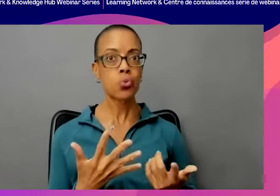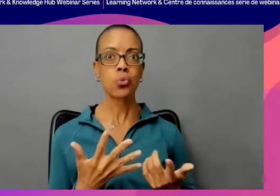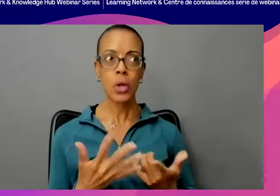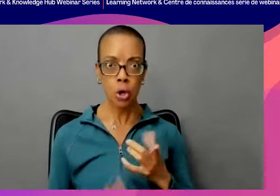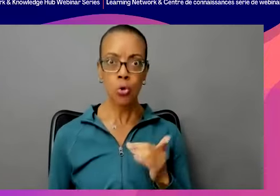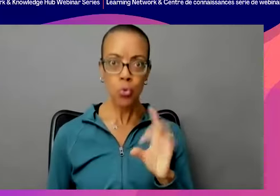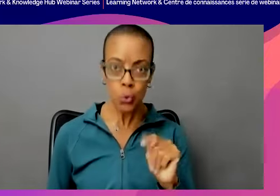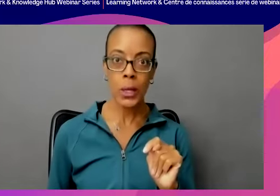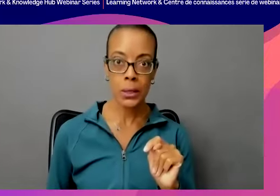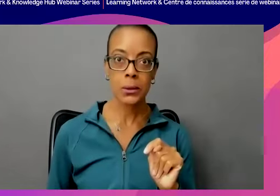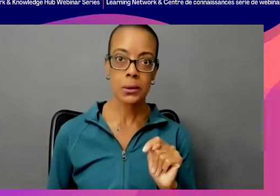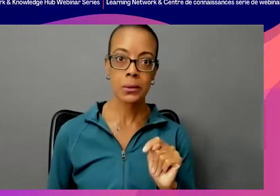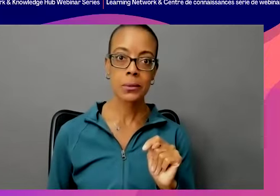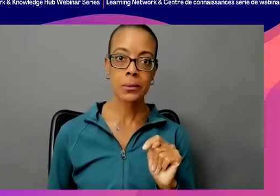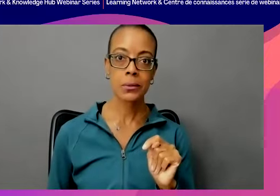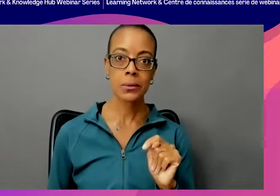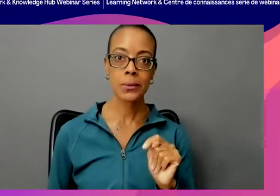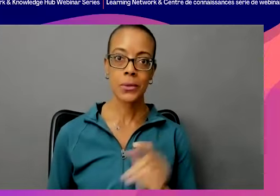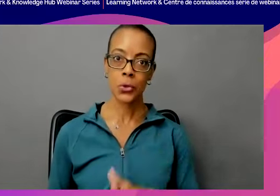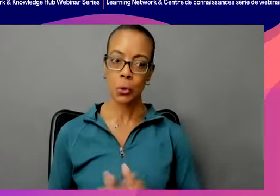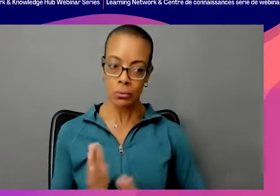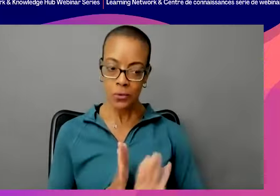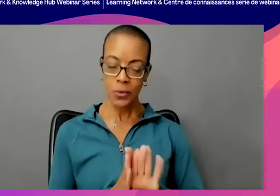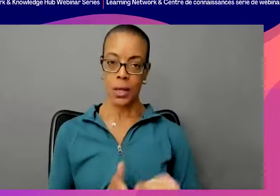with that. And that's how we can build trust.